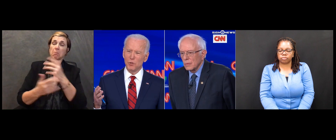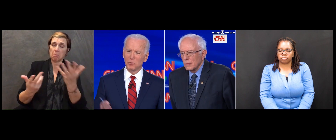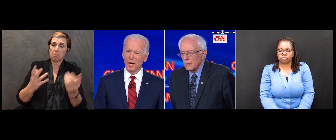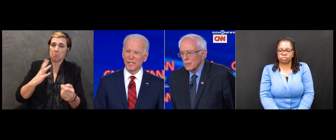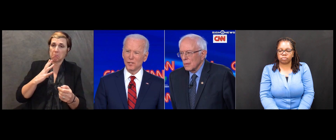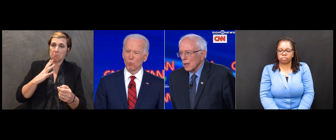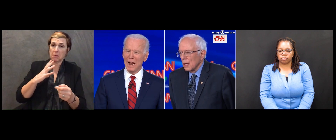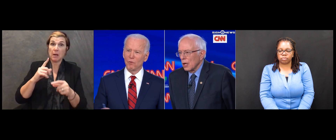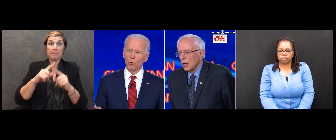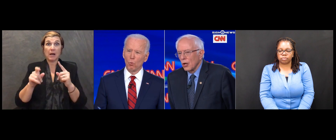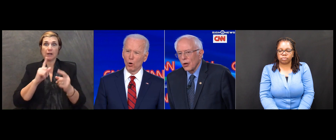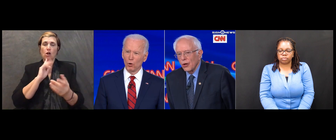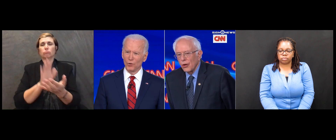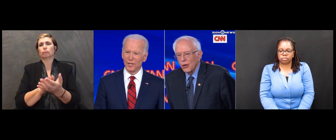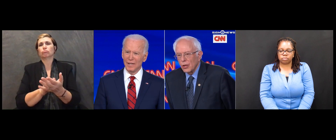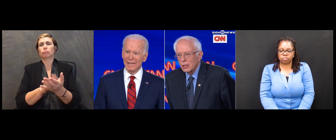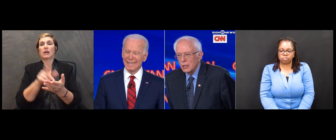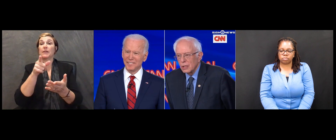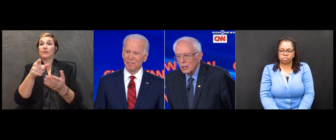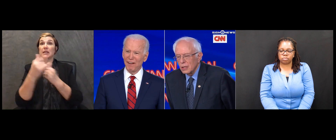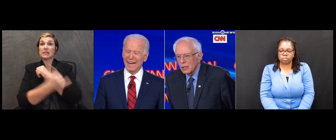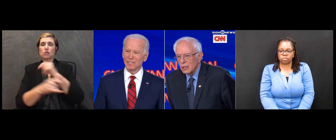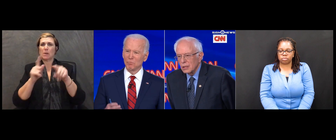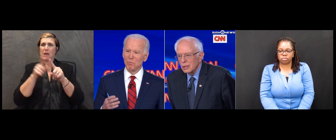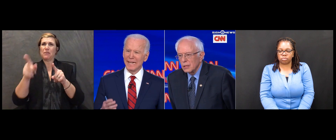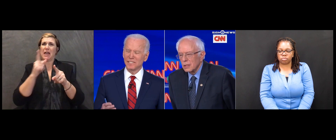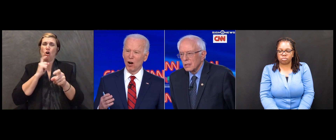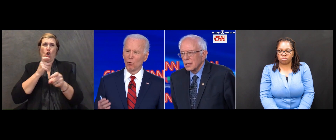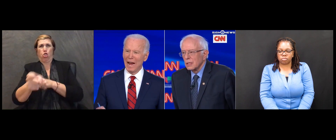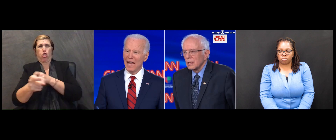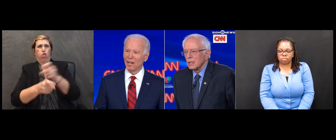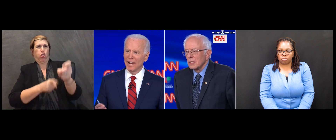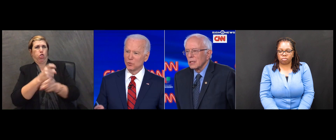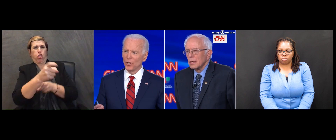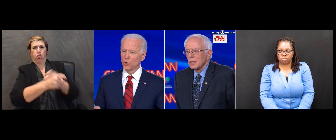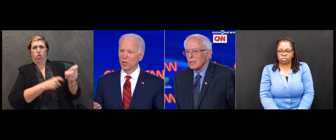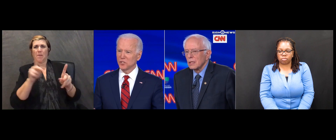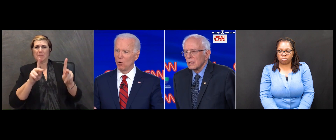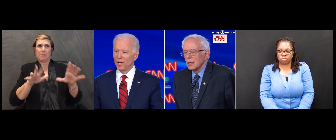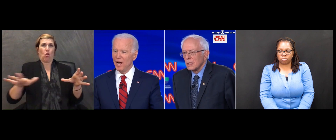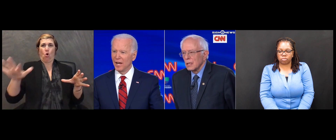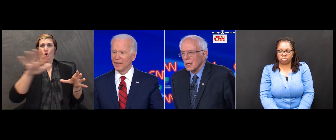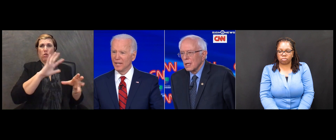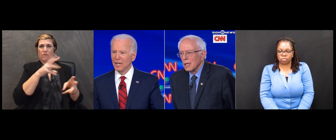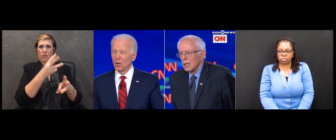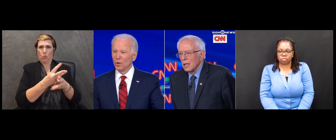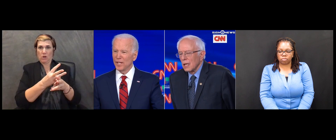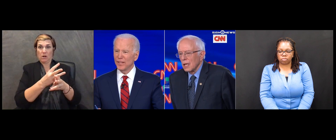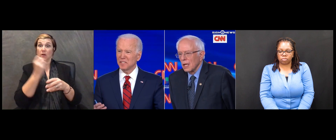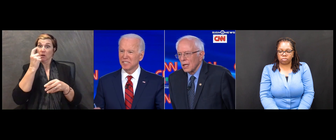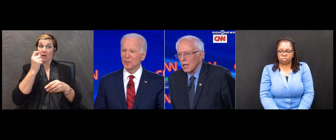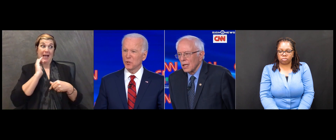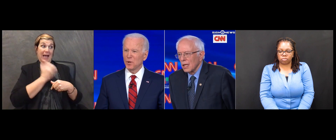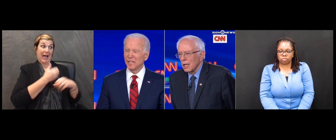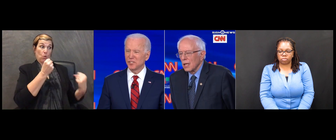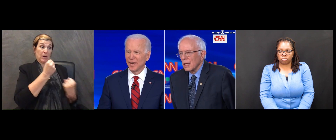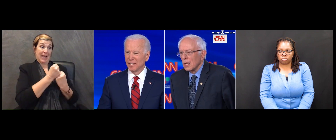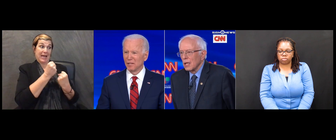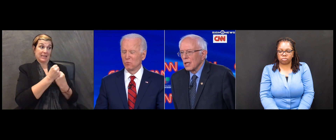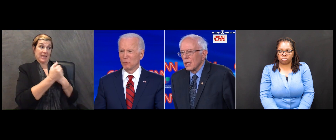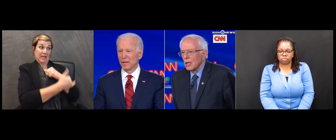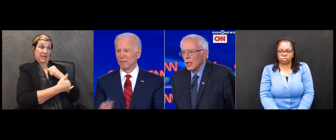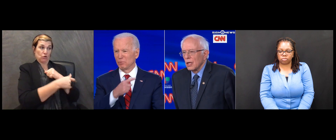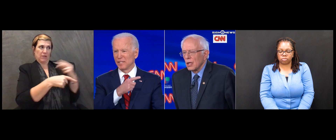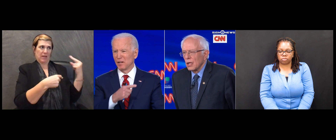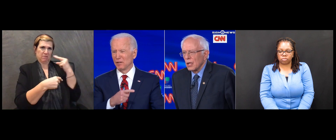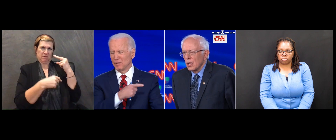violating human rights around the world is, in fact, makes our allies wonder what's going on. What do you think the South Koreans think